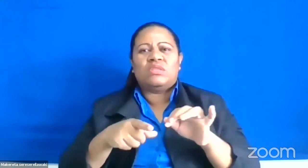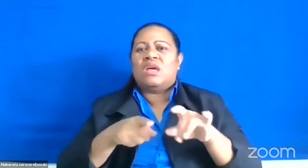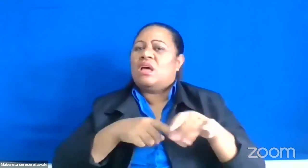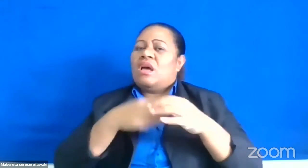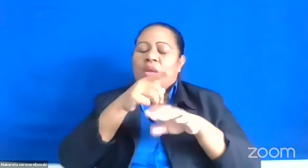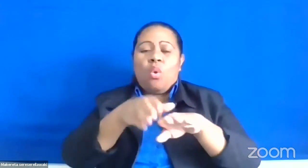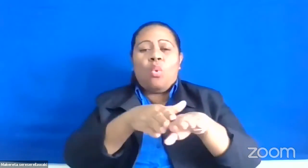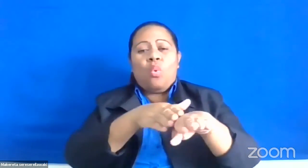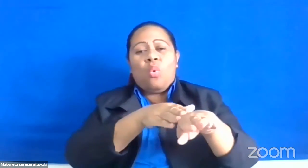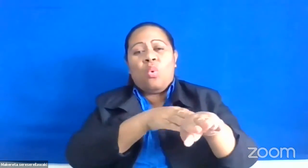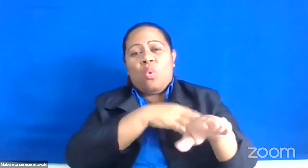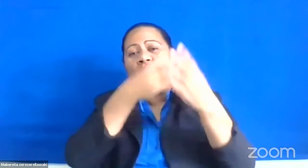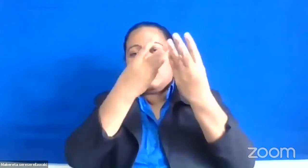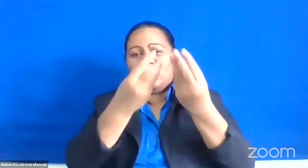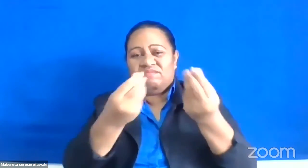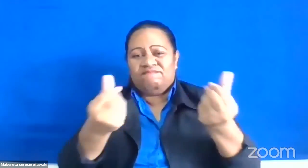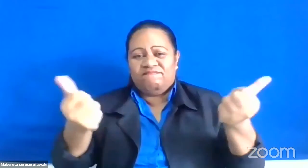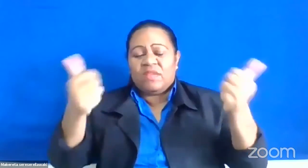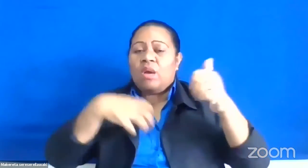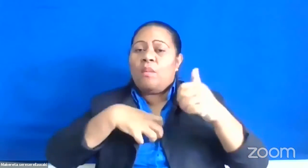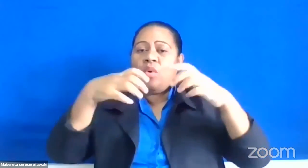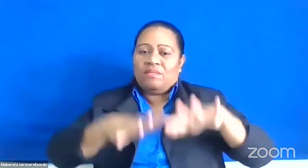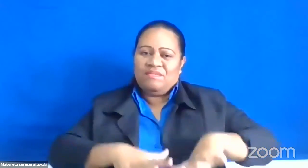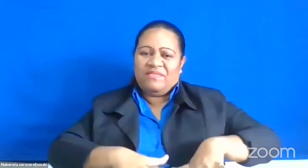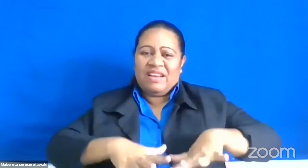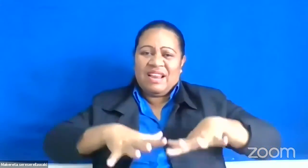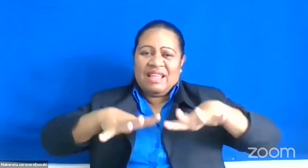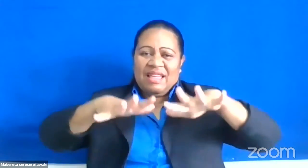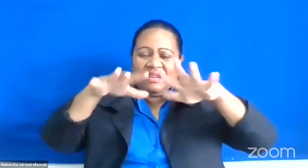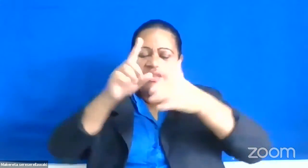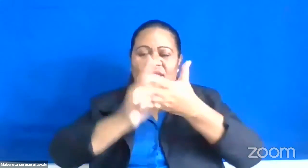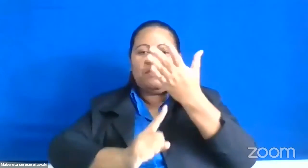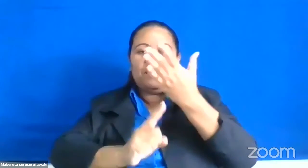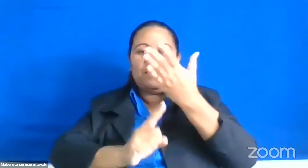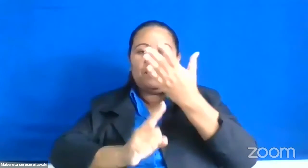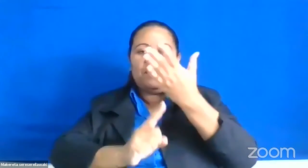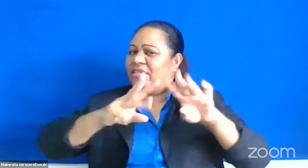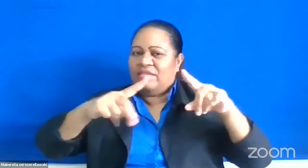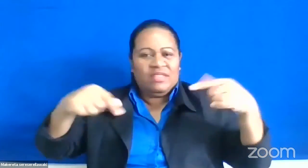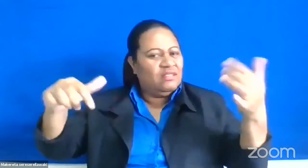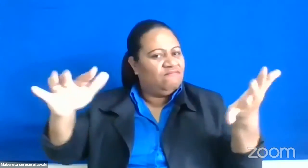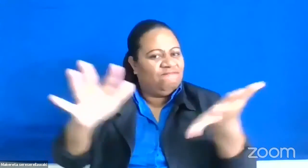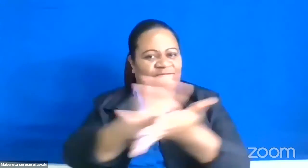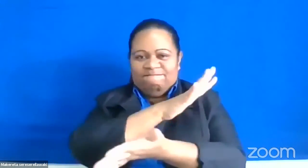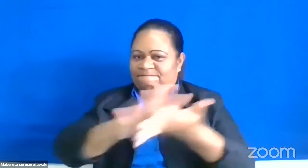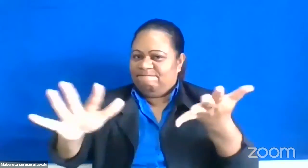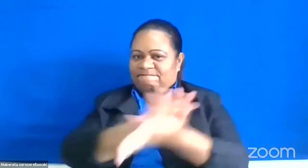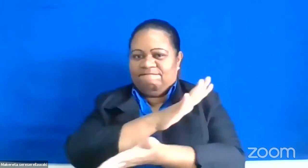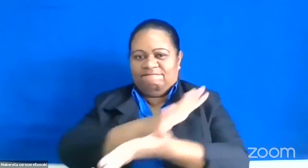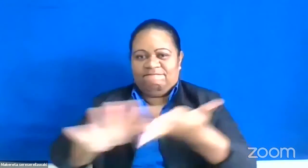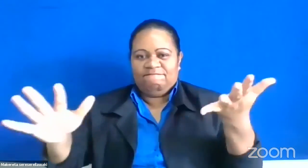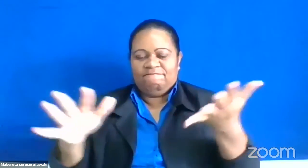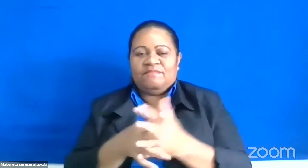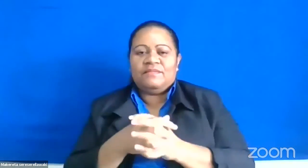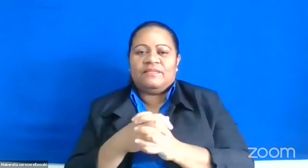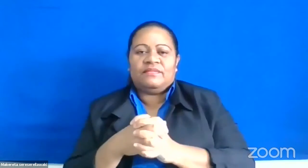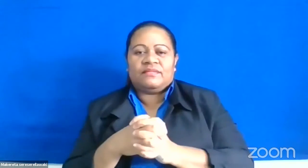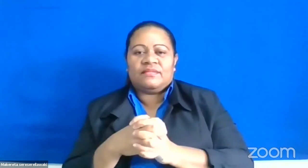more floods and everything is going into chaos so when we have uh